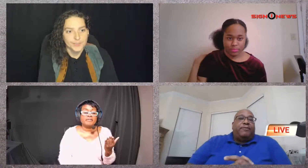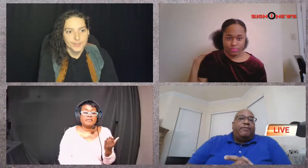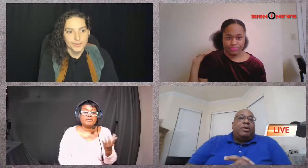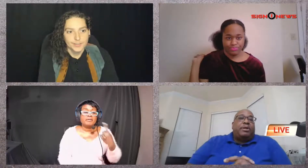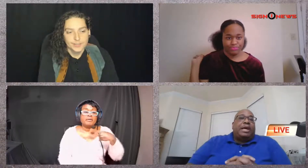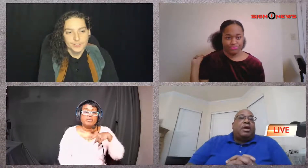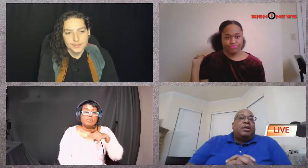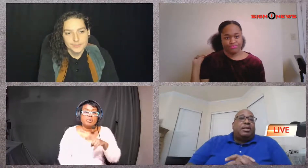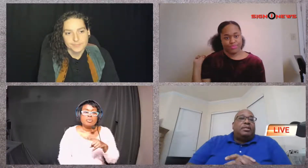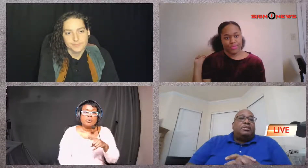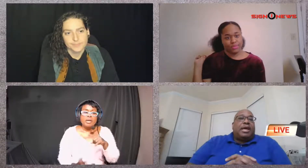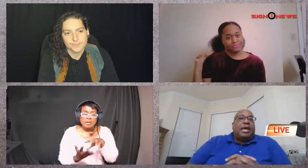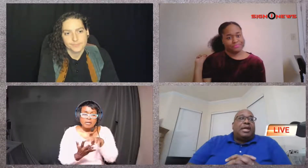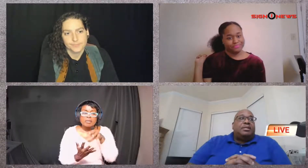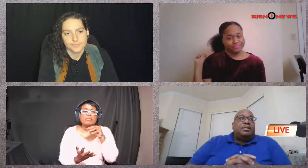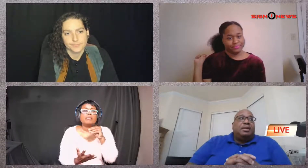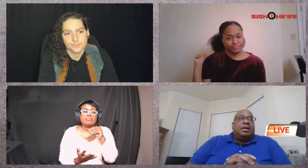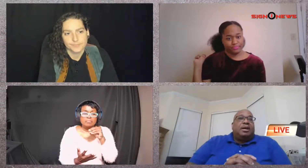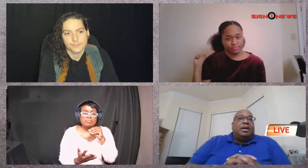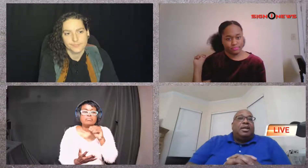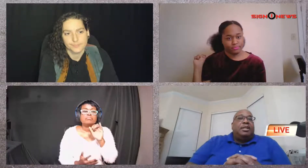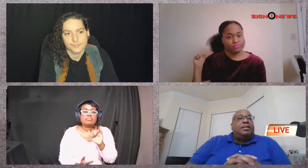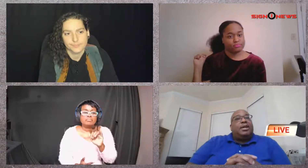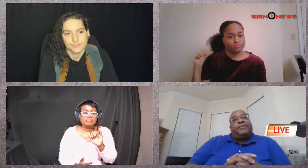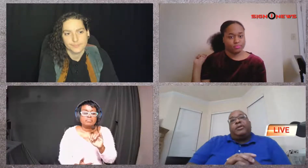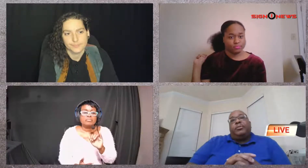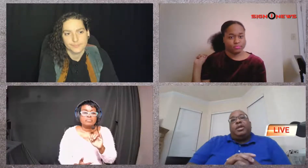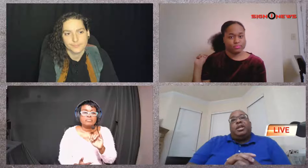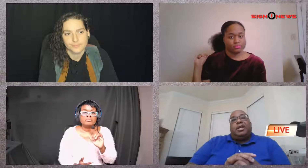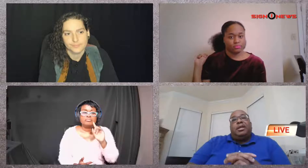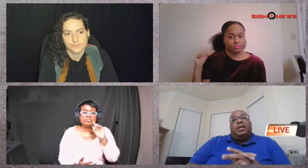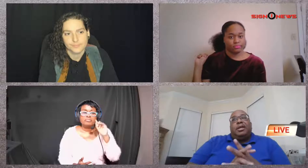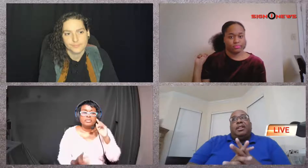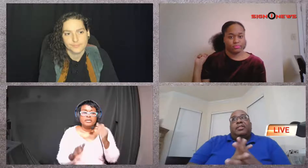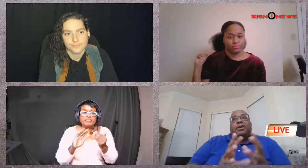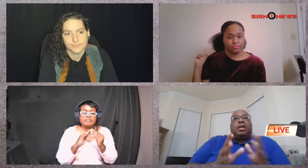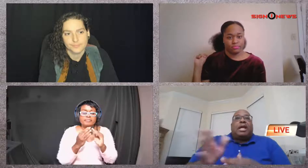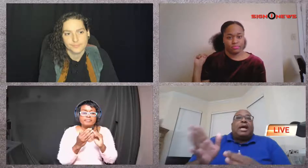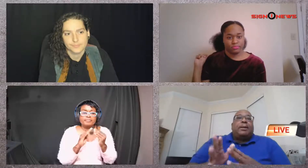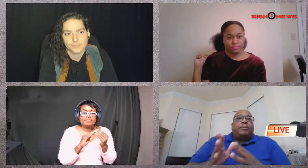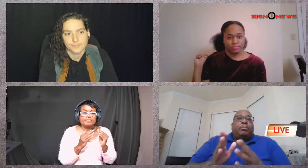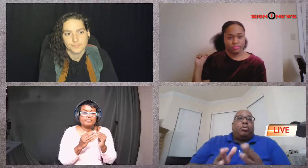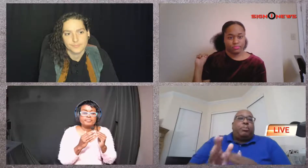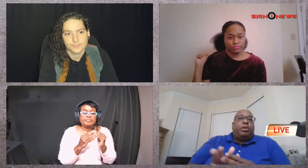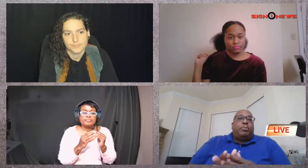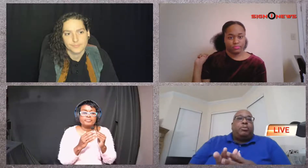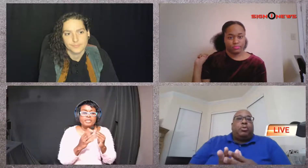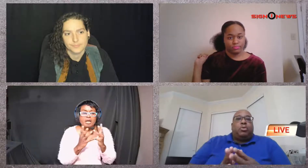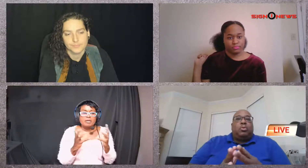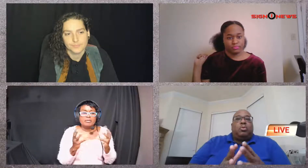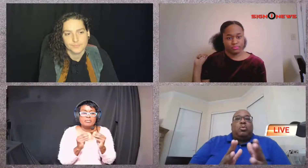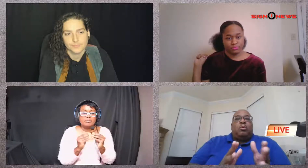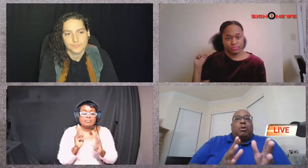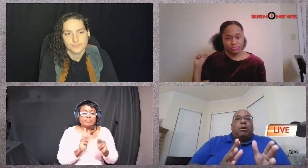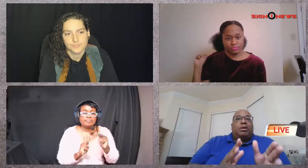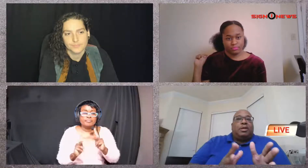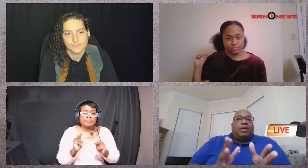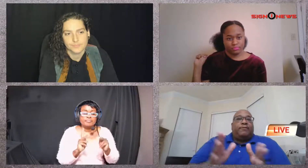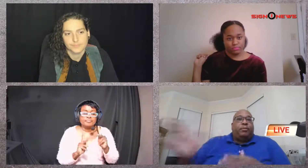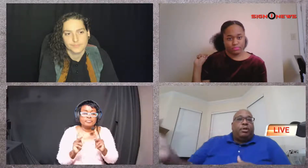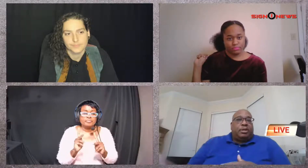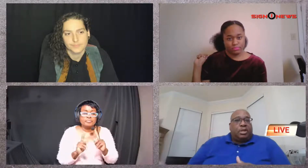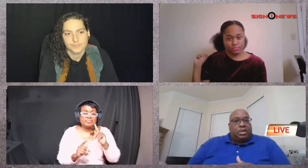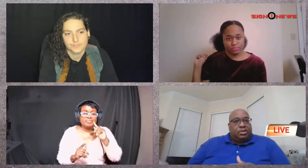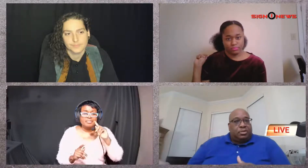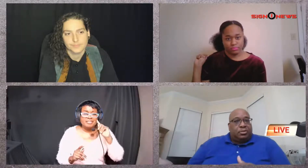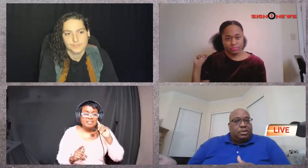we have found out is that in the deaf community, there are a lot more people who are